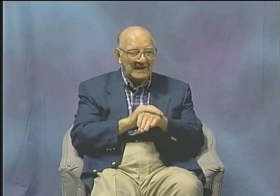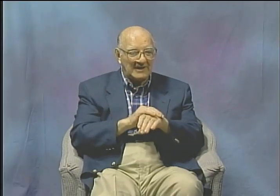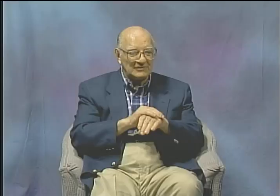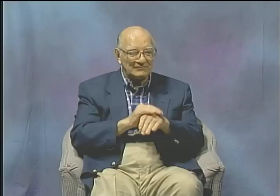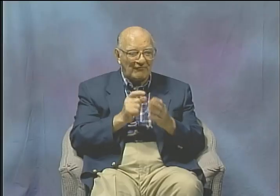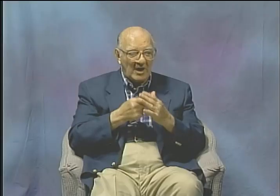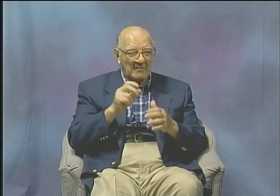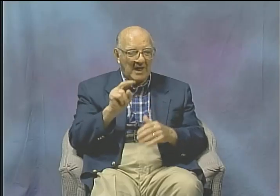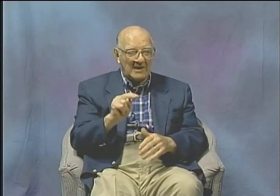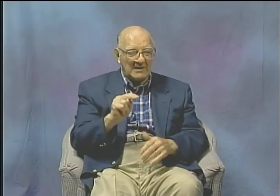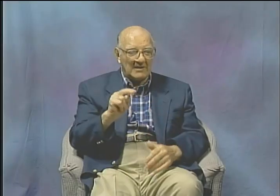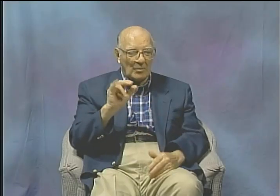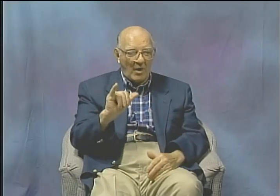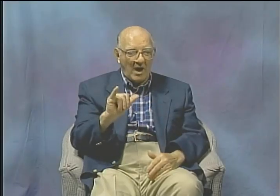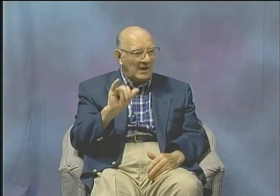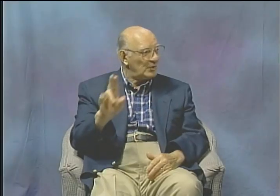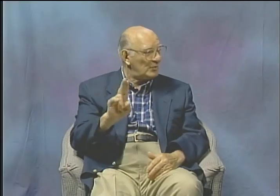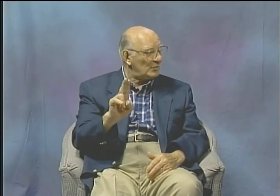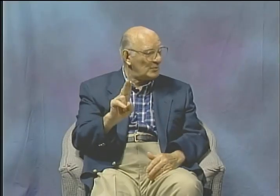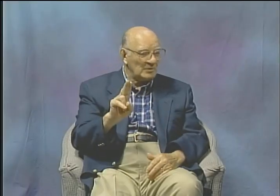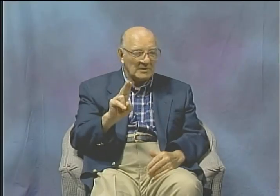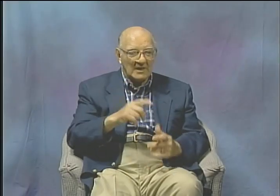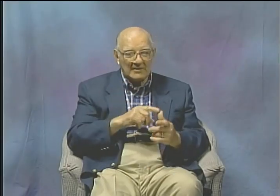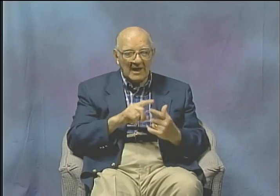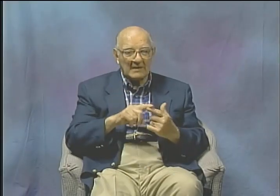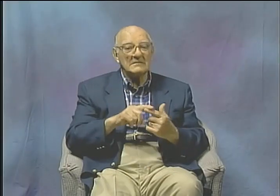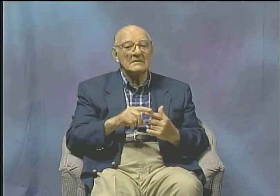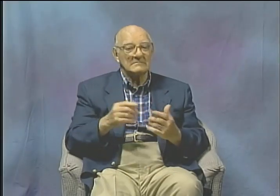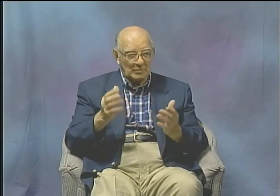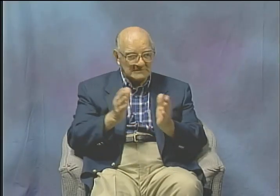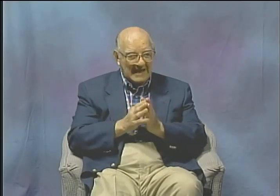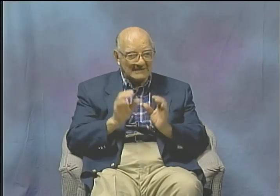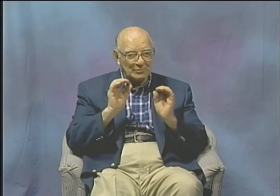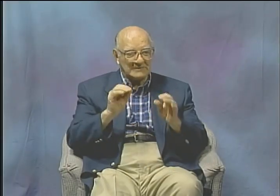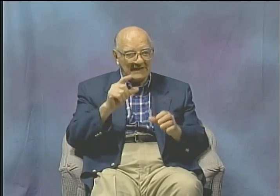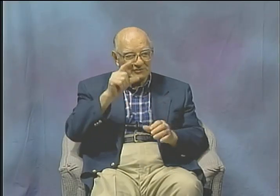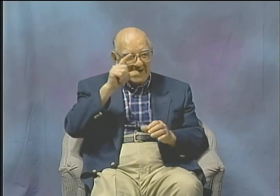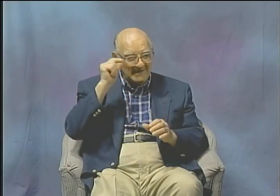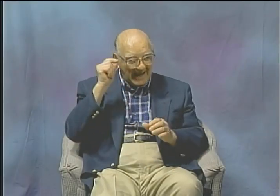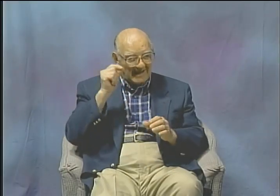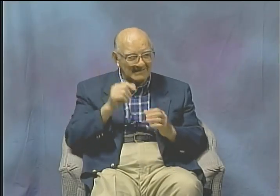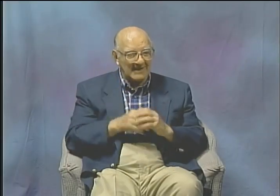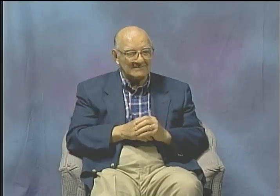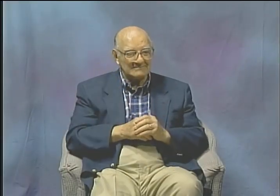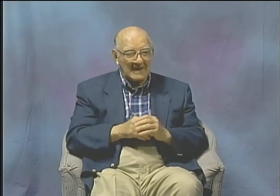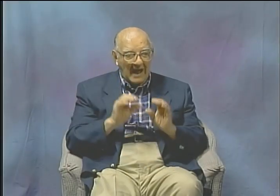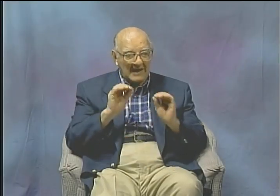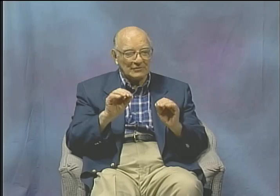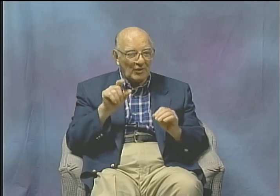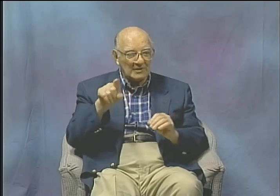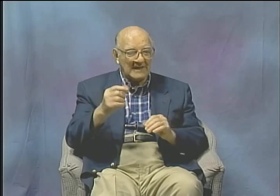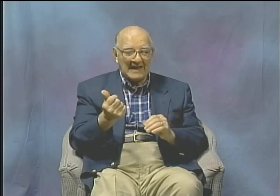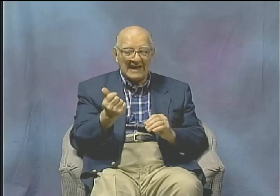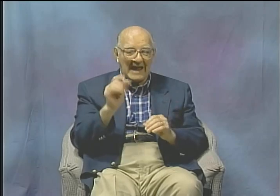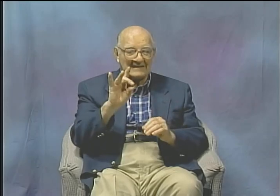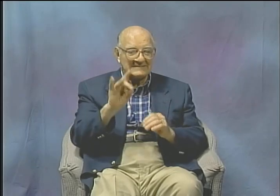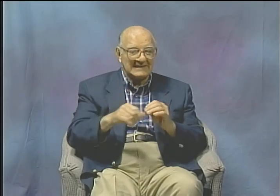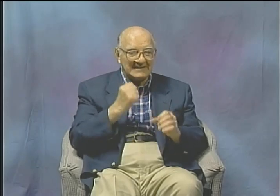English, NYU. Then was asked to teach at Gallaudet. I taught there 18